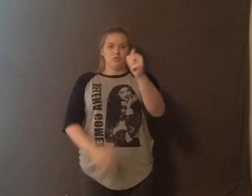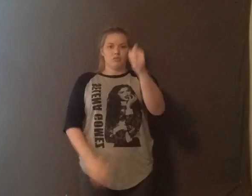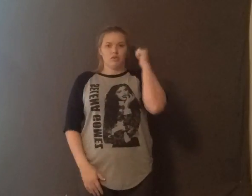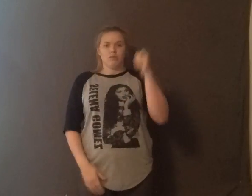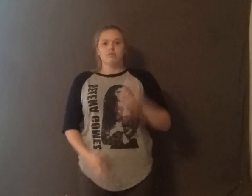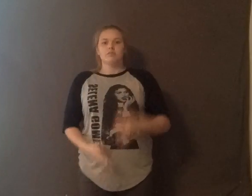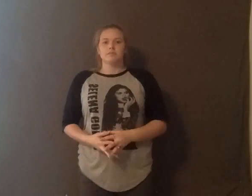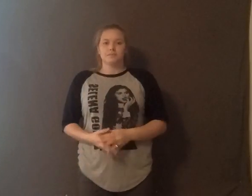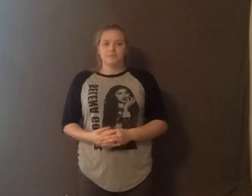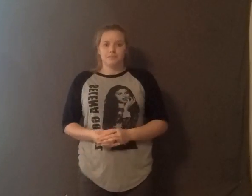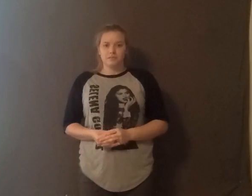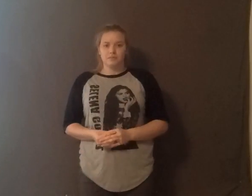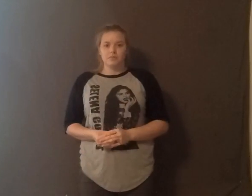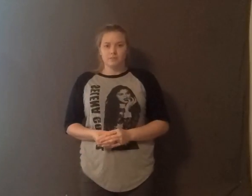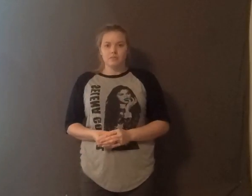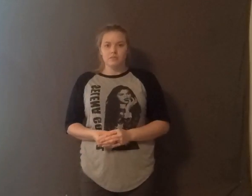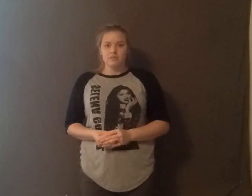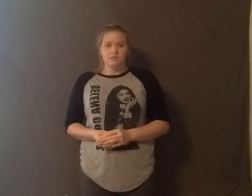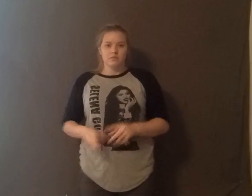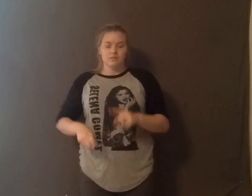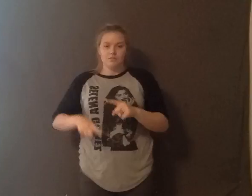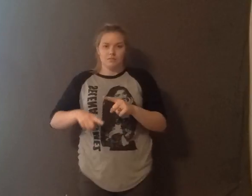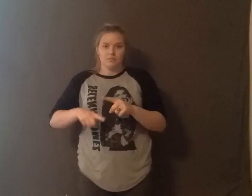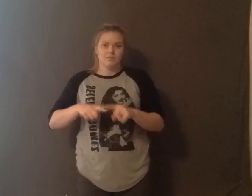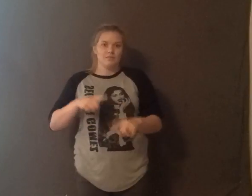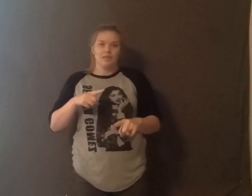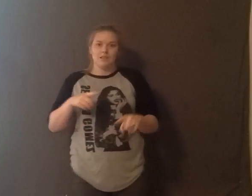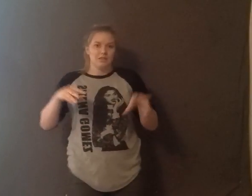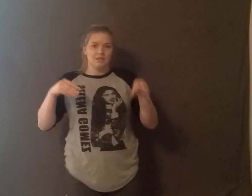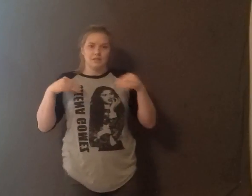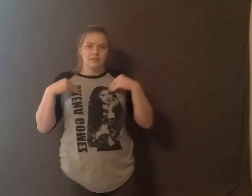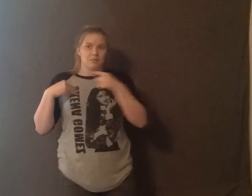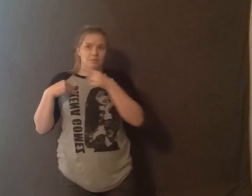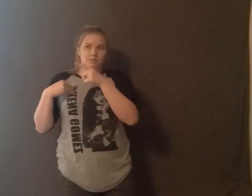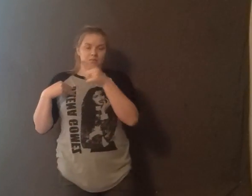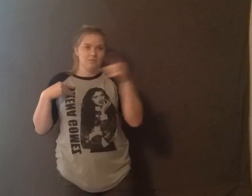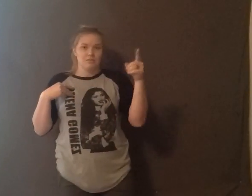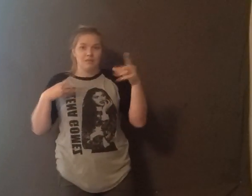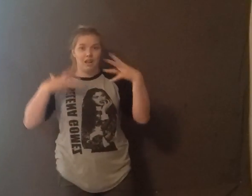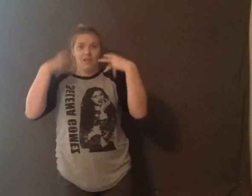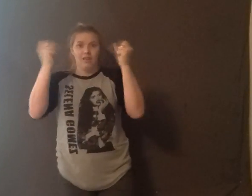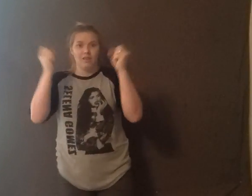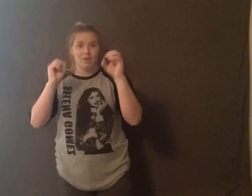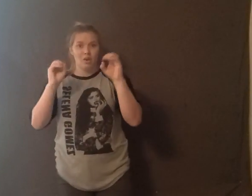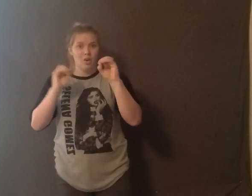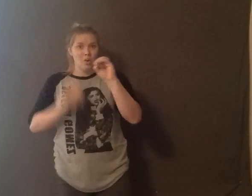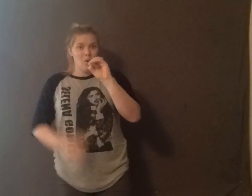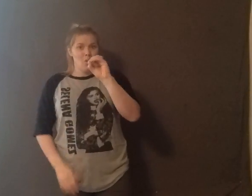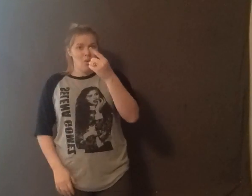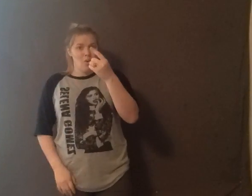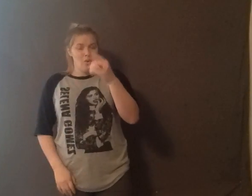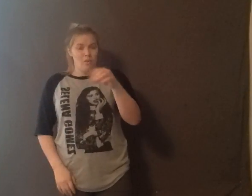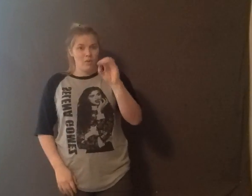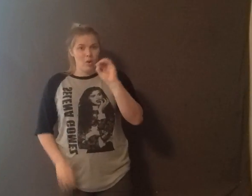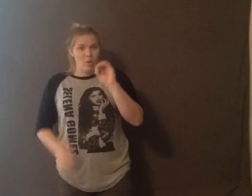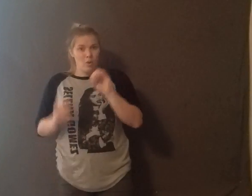that we cannot trust information from these leading health organizations like the American Heart Association, the American Diabetes